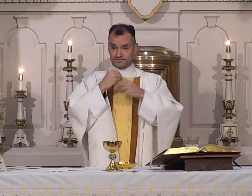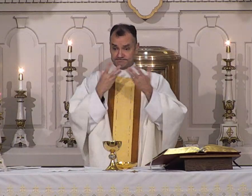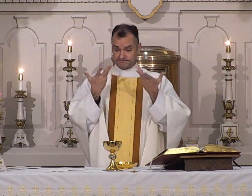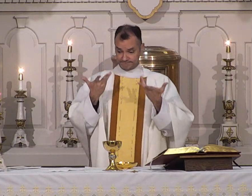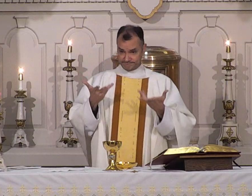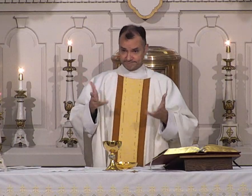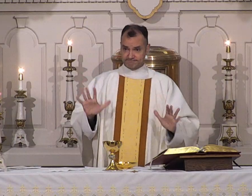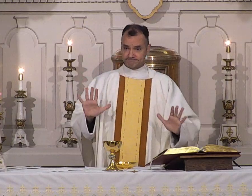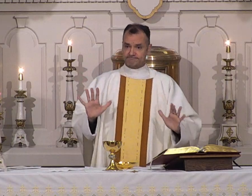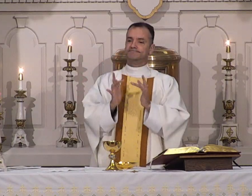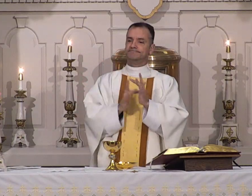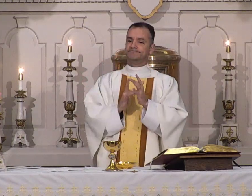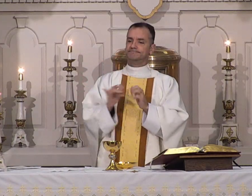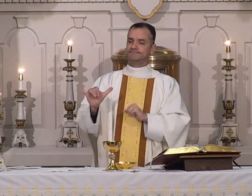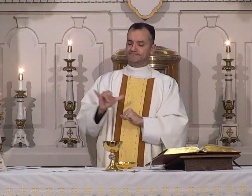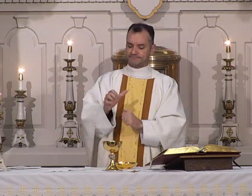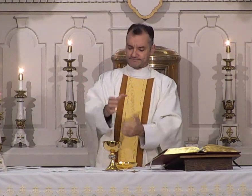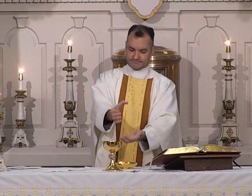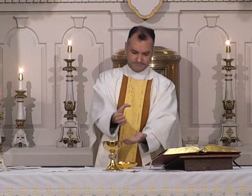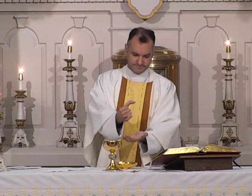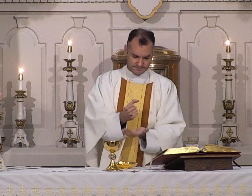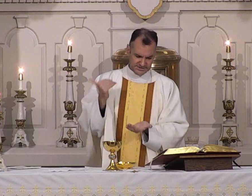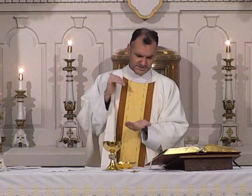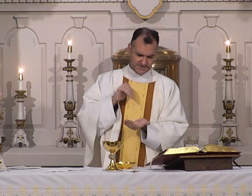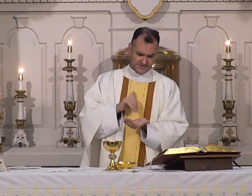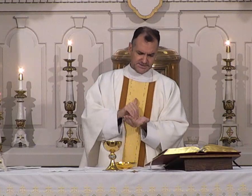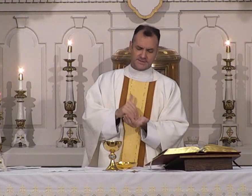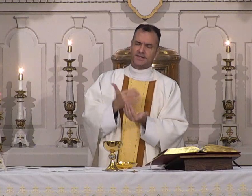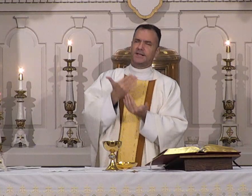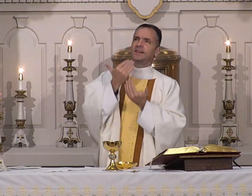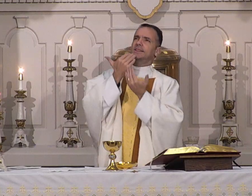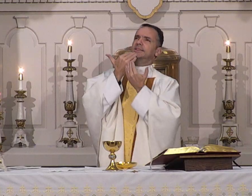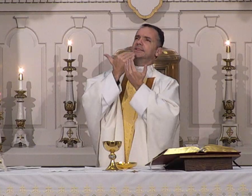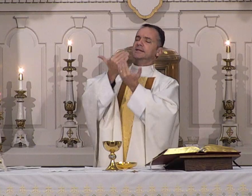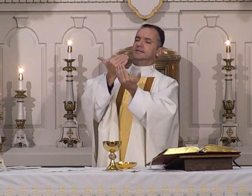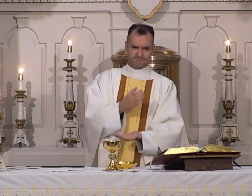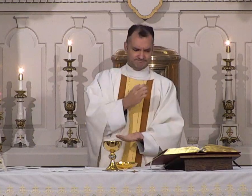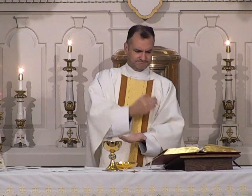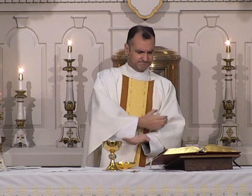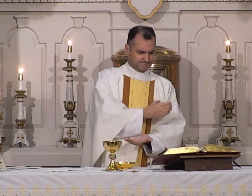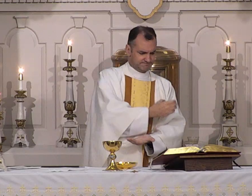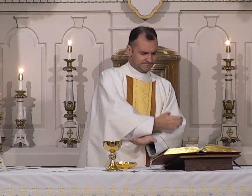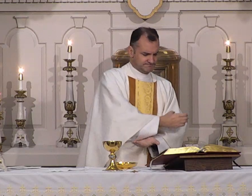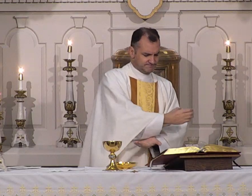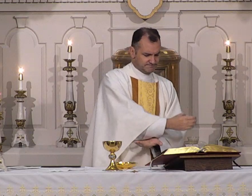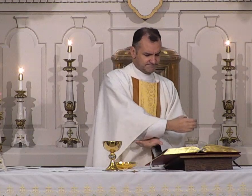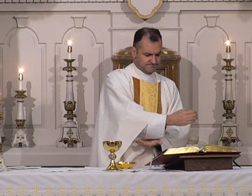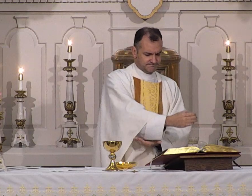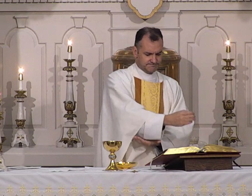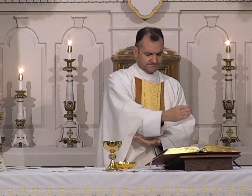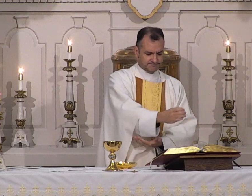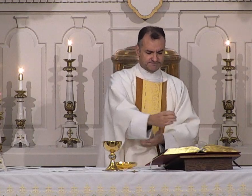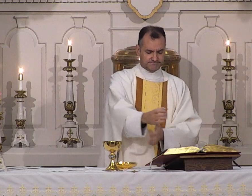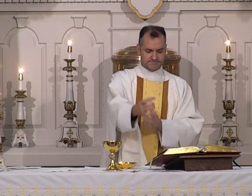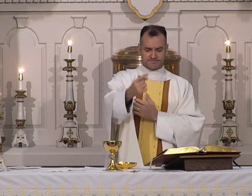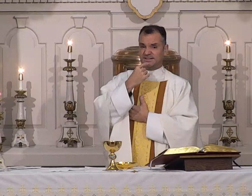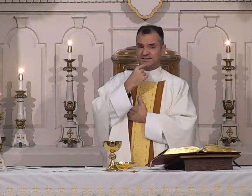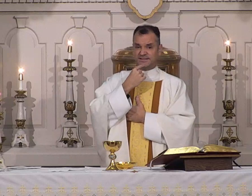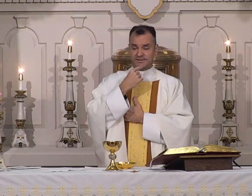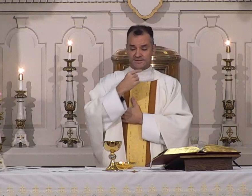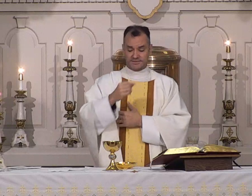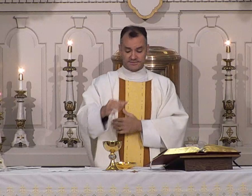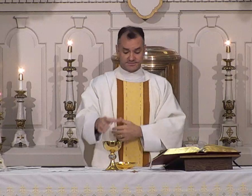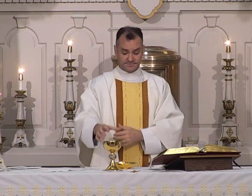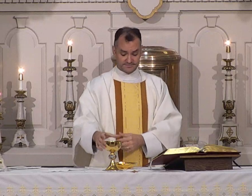In a similar way, when supper was ended, he took the chalice and, once more giving thanks, he gave it to his disciples,